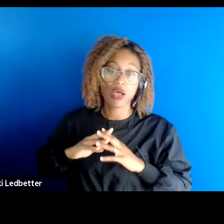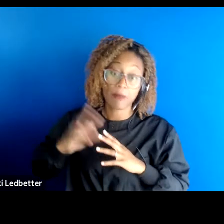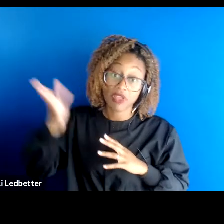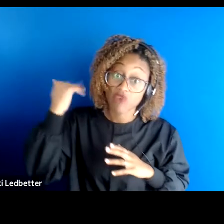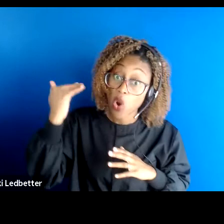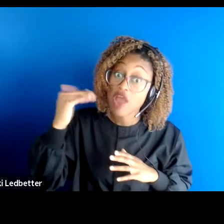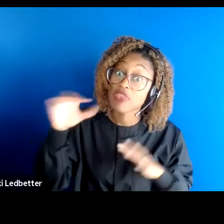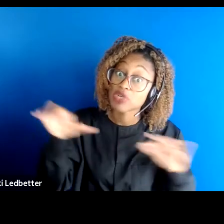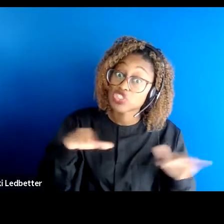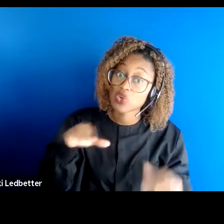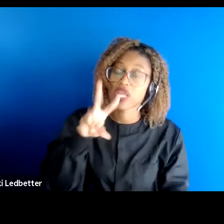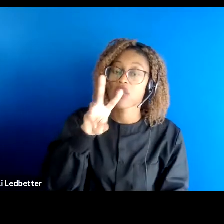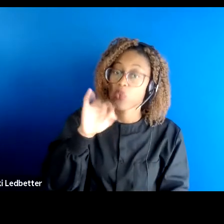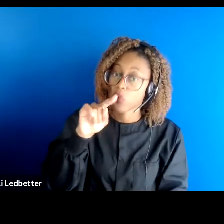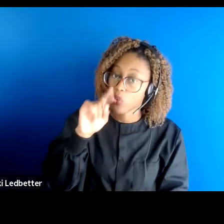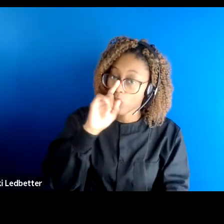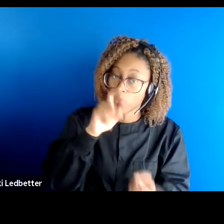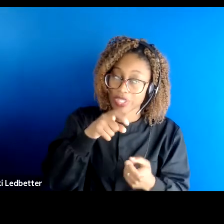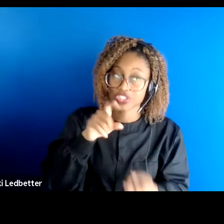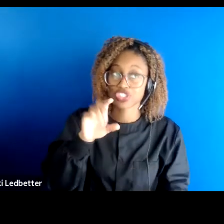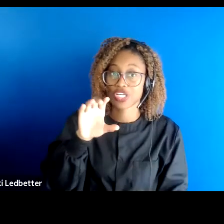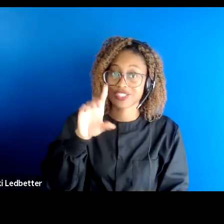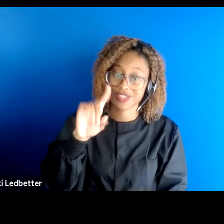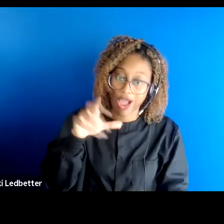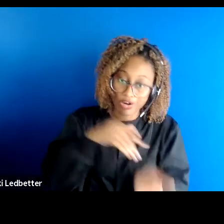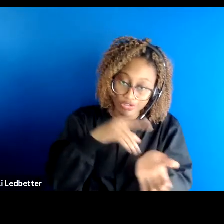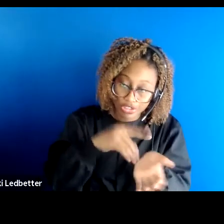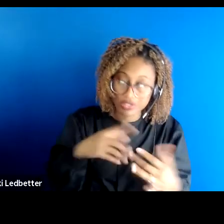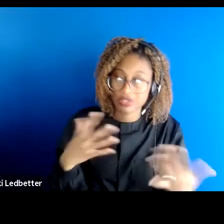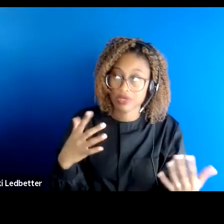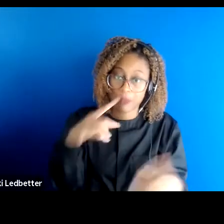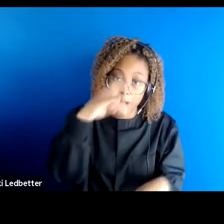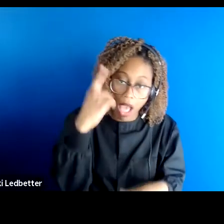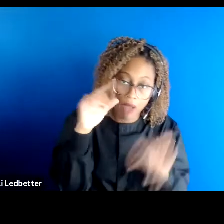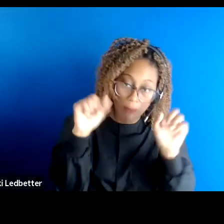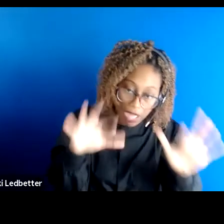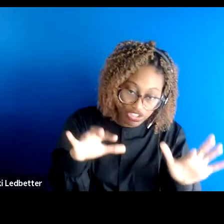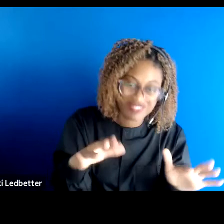practicing black magic. And